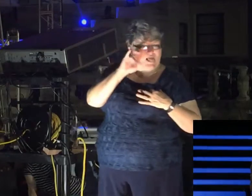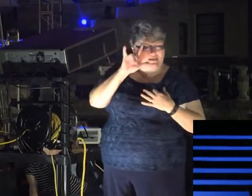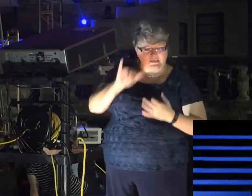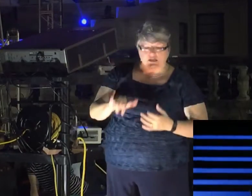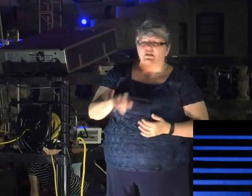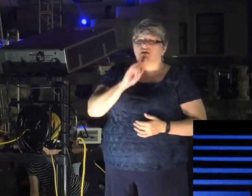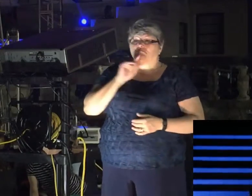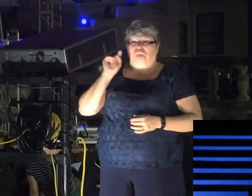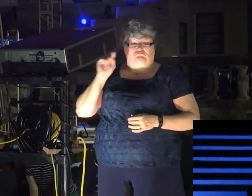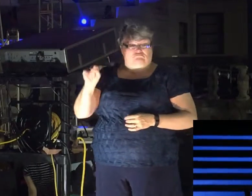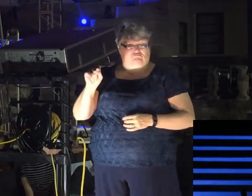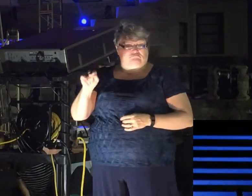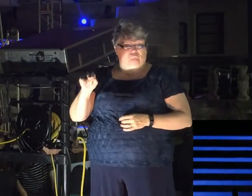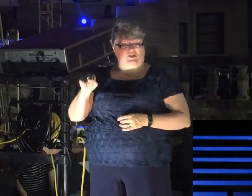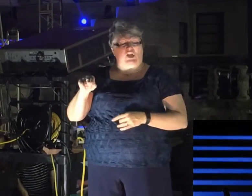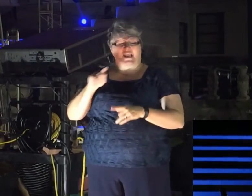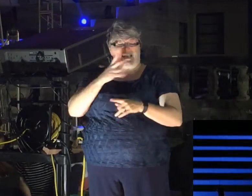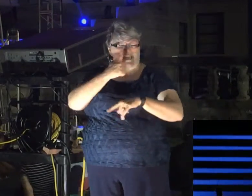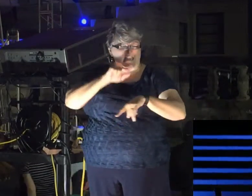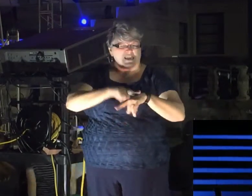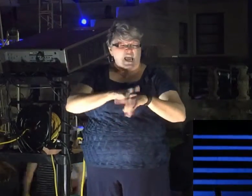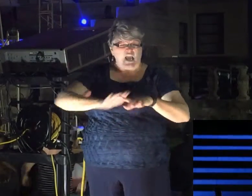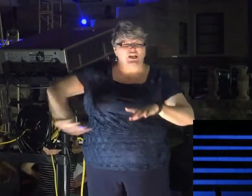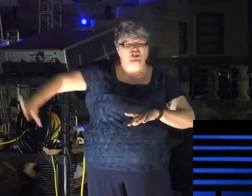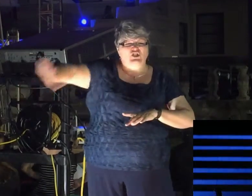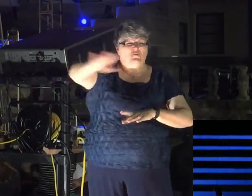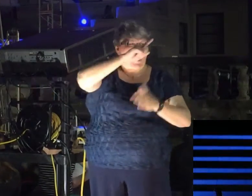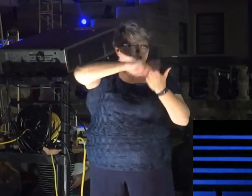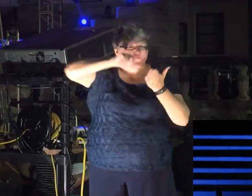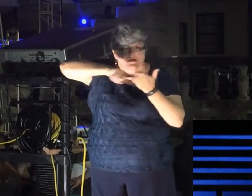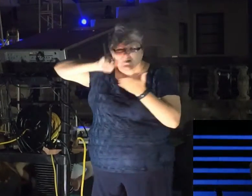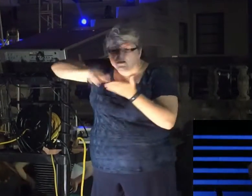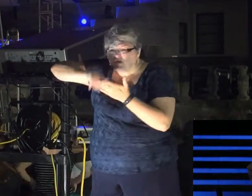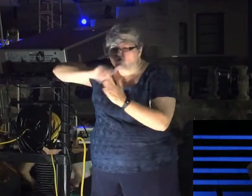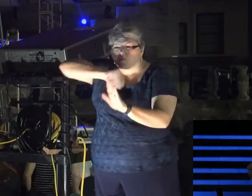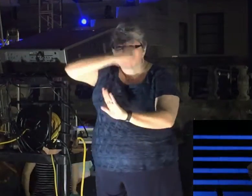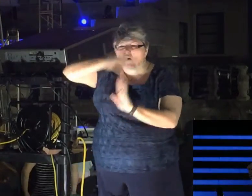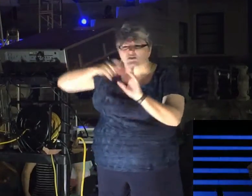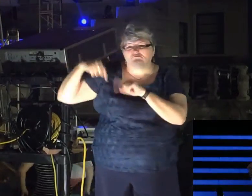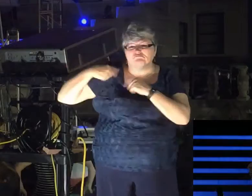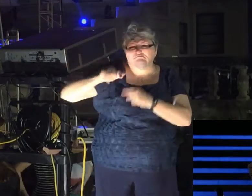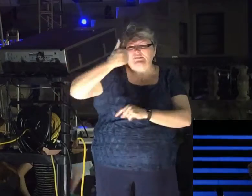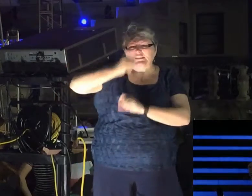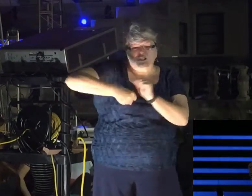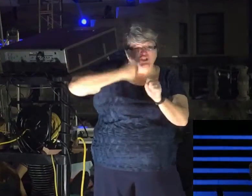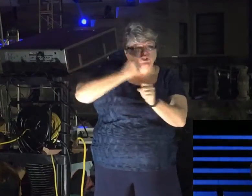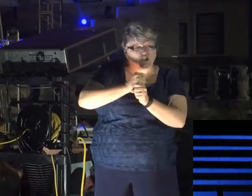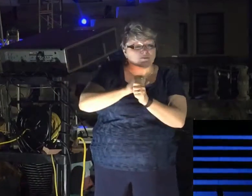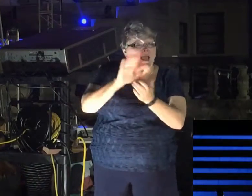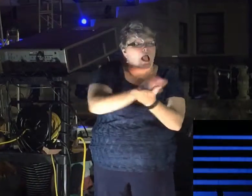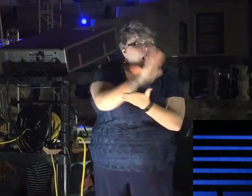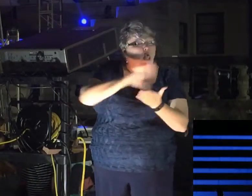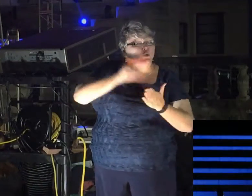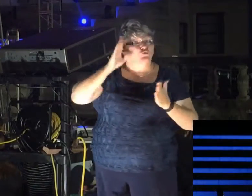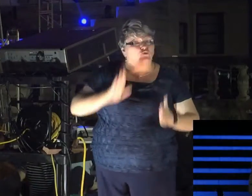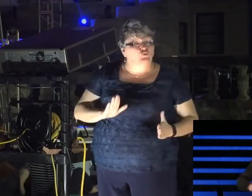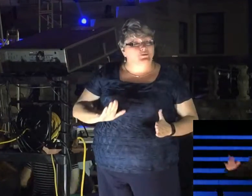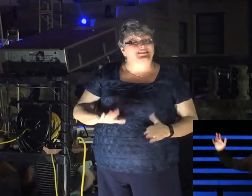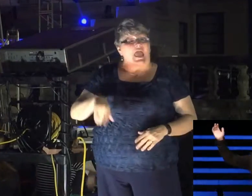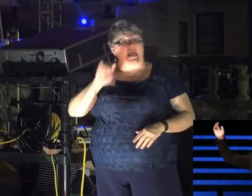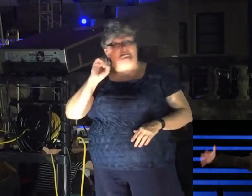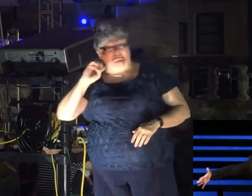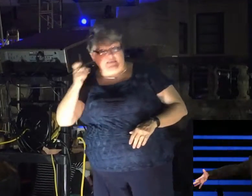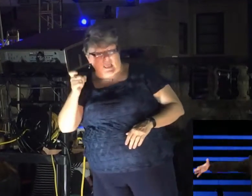and spirituality, and she did a nationwide research project over the last decade on